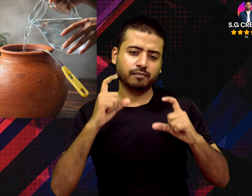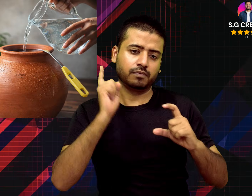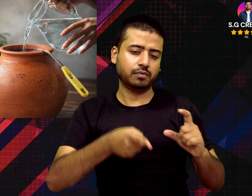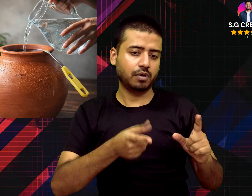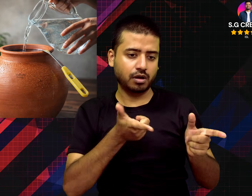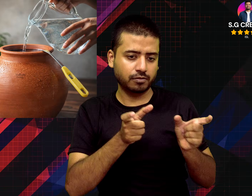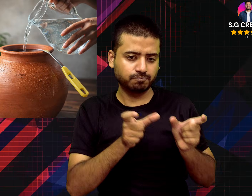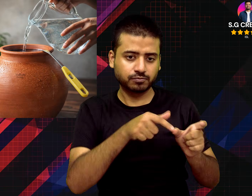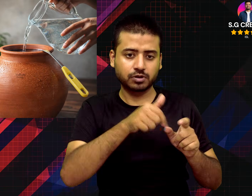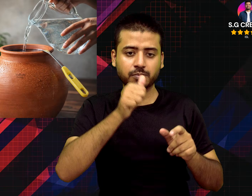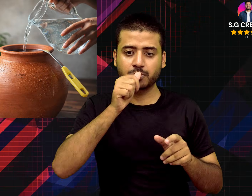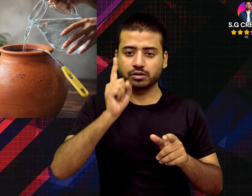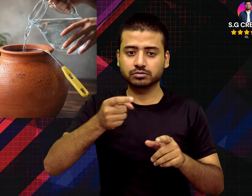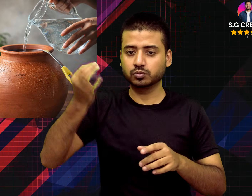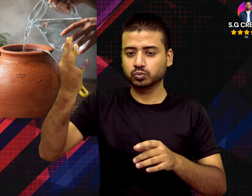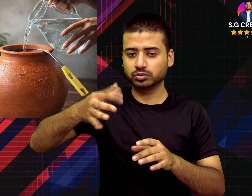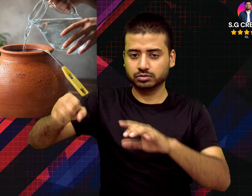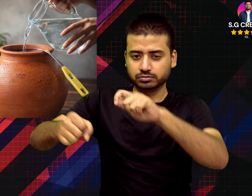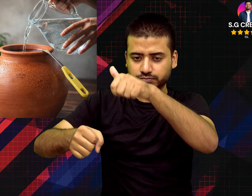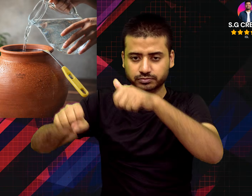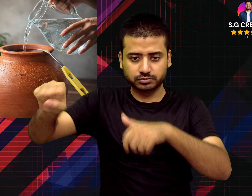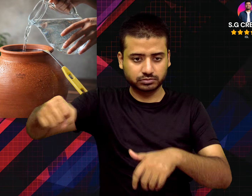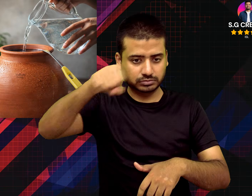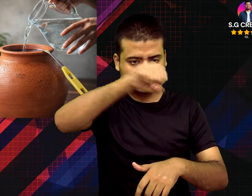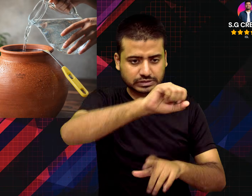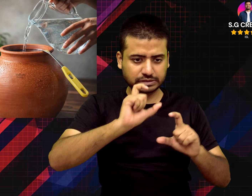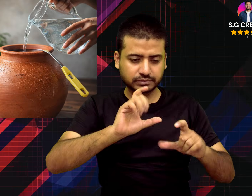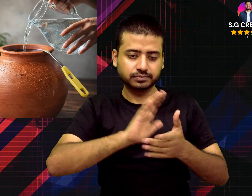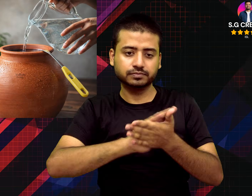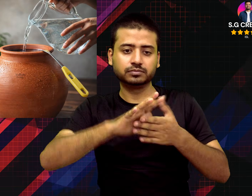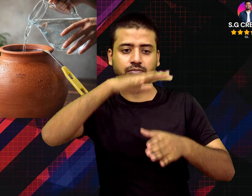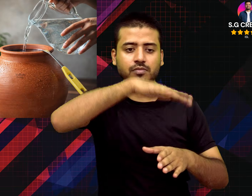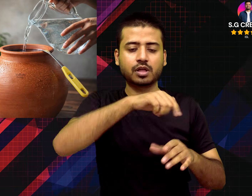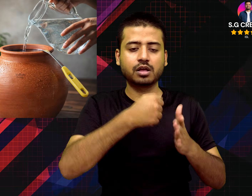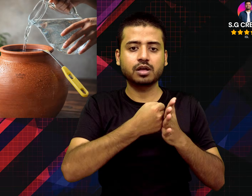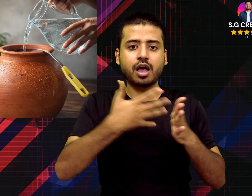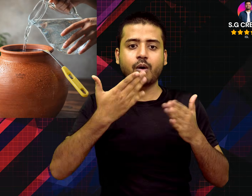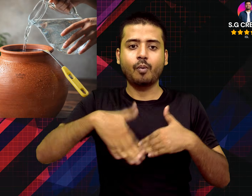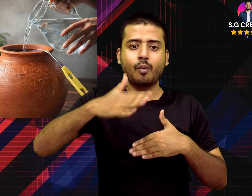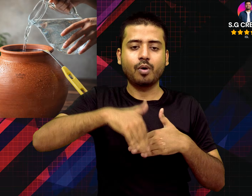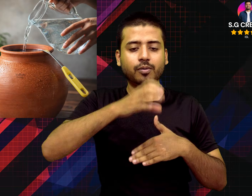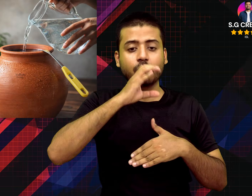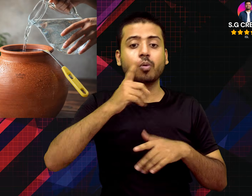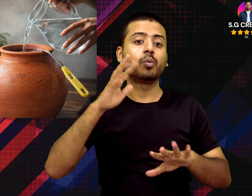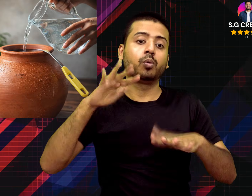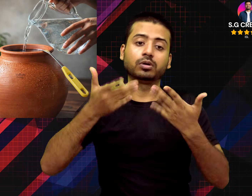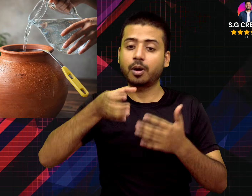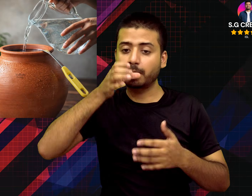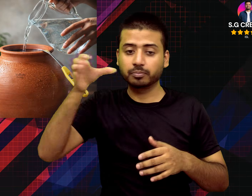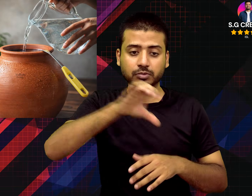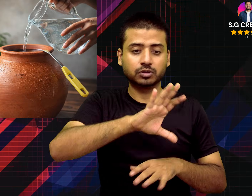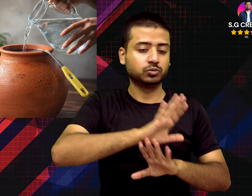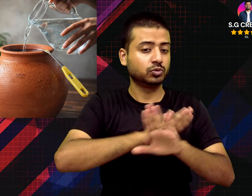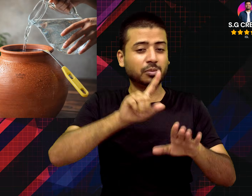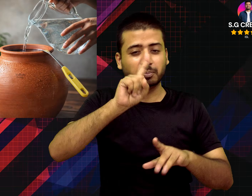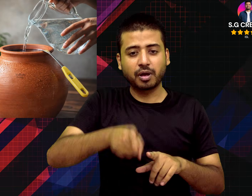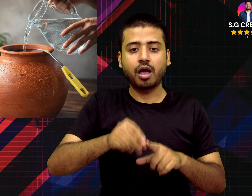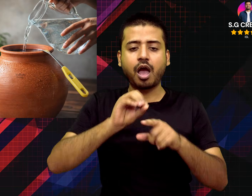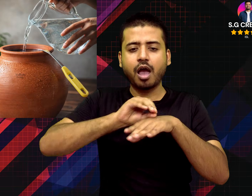This continuous cycle of seepage and evaporation is the lifeblood of the earthen pot. The mechanics of contamination, a